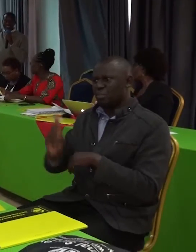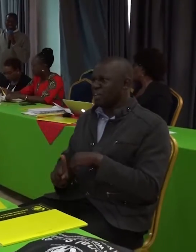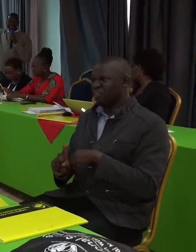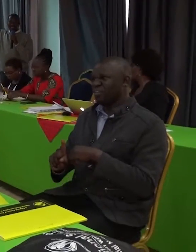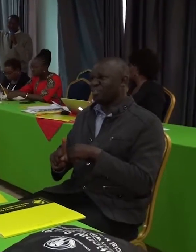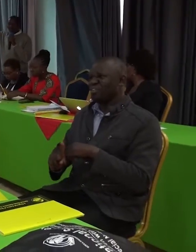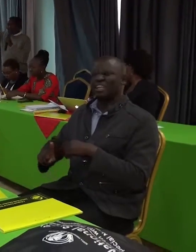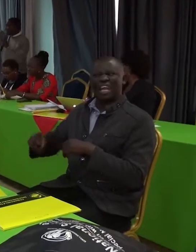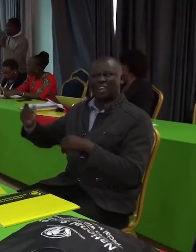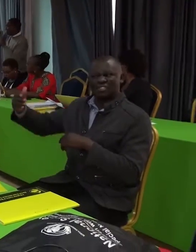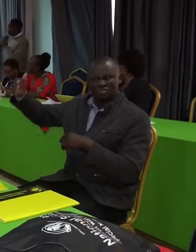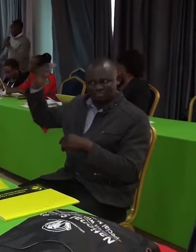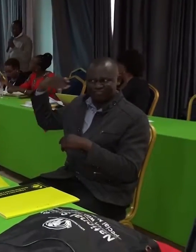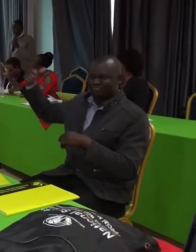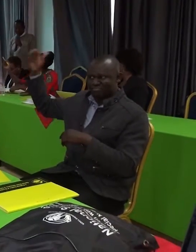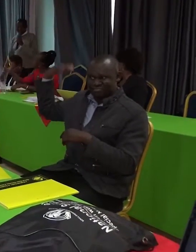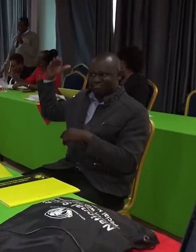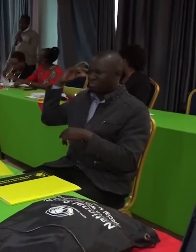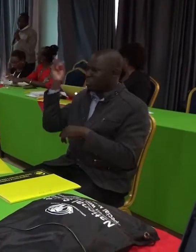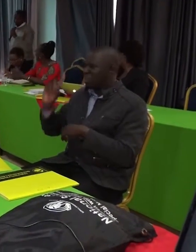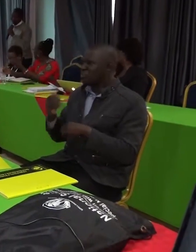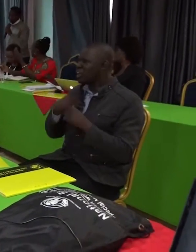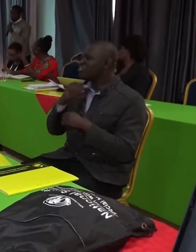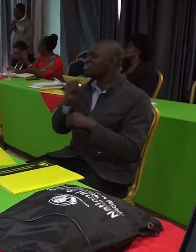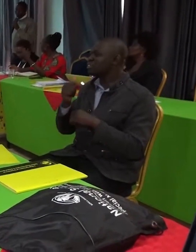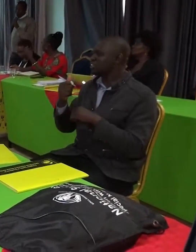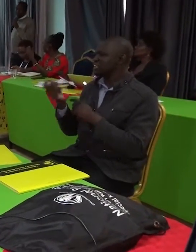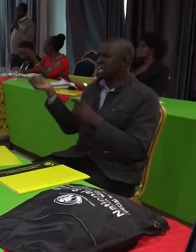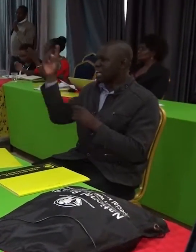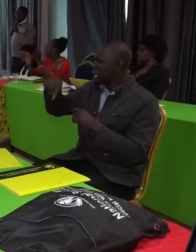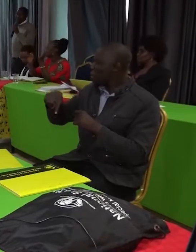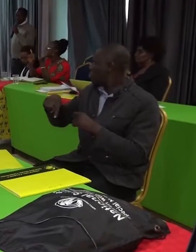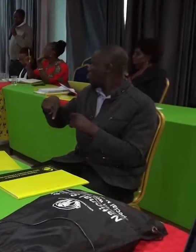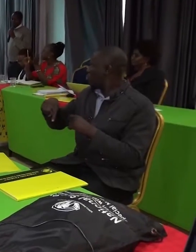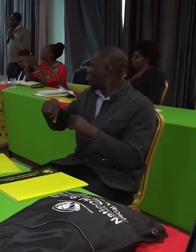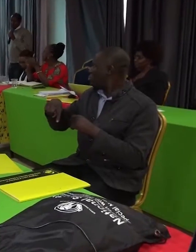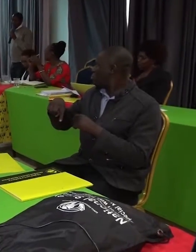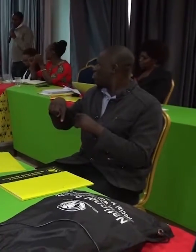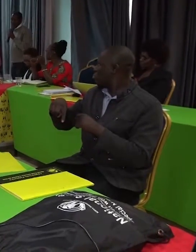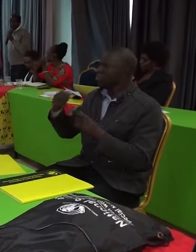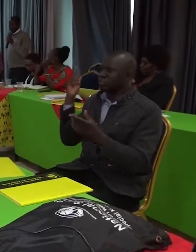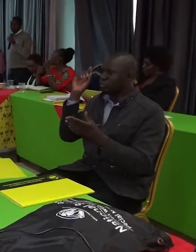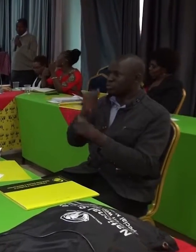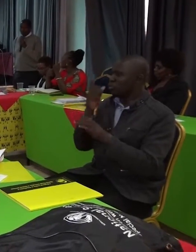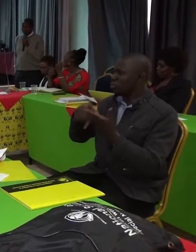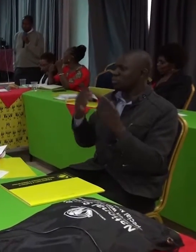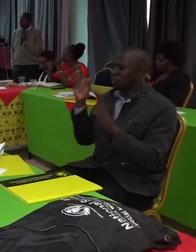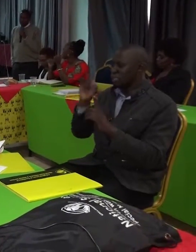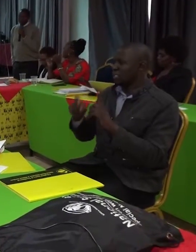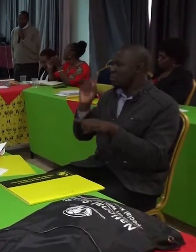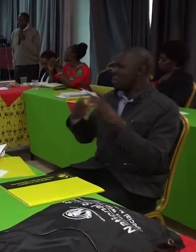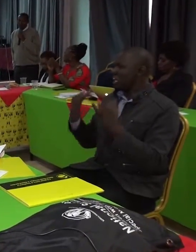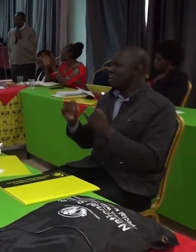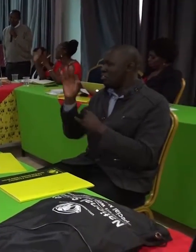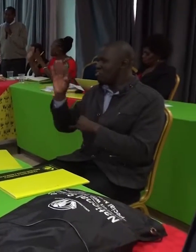Jomtien. I think by that year, Yeah. we had not still started advocating so much for